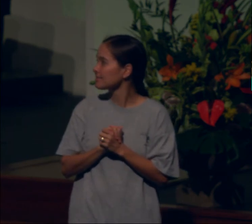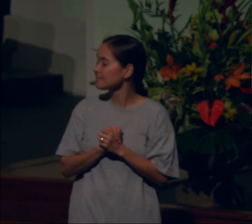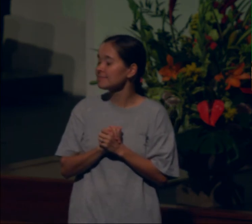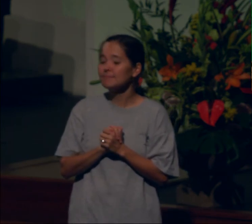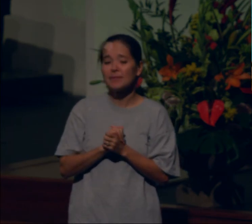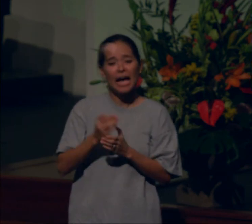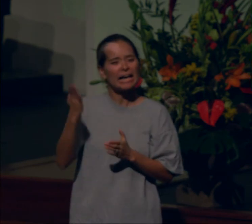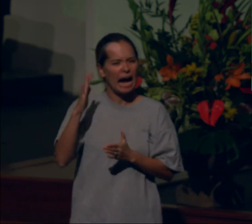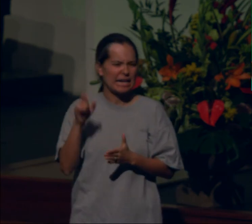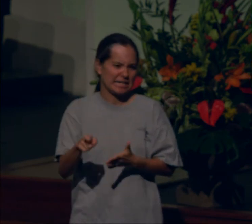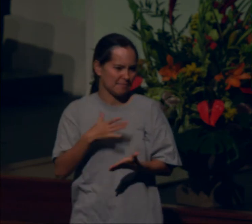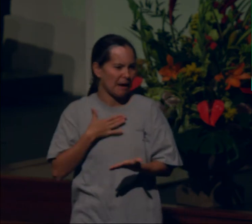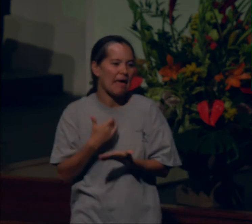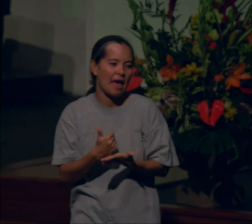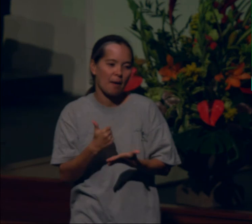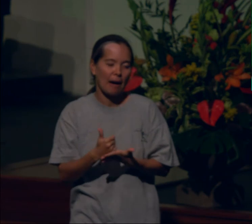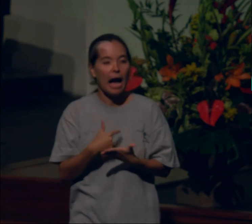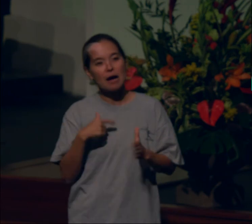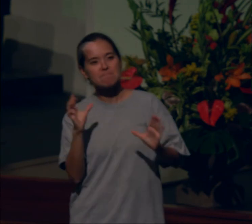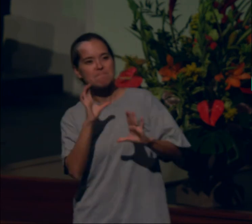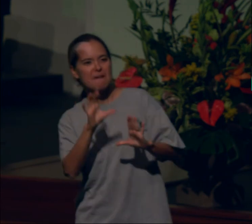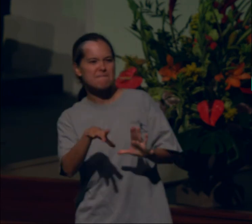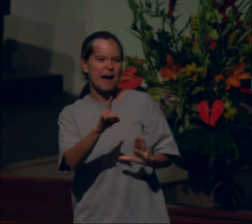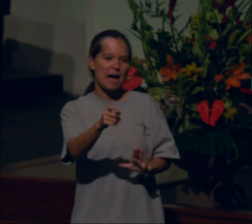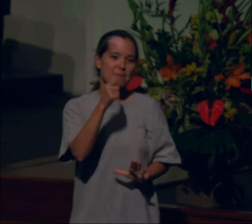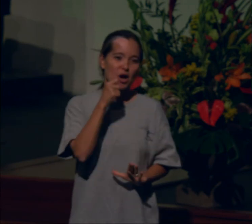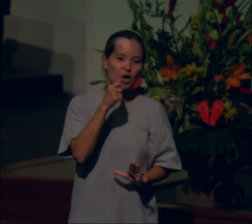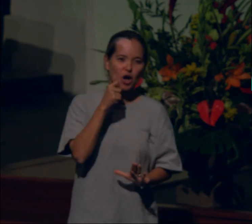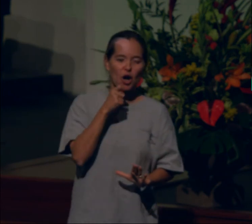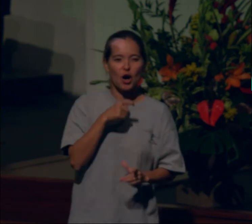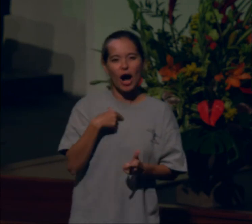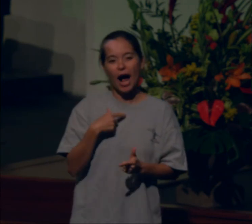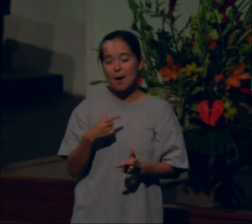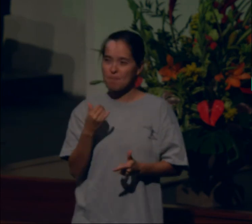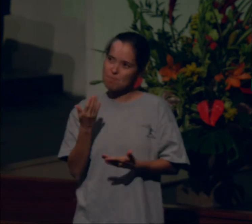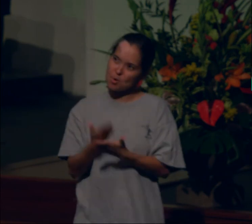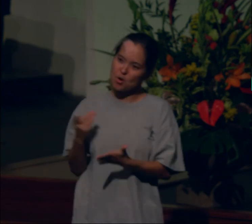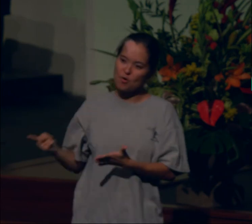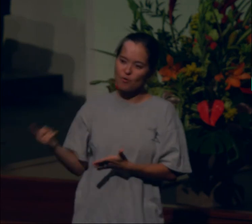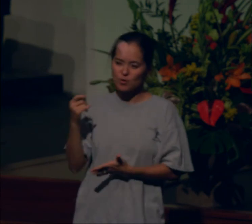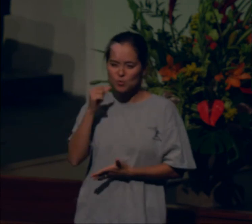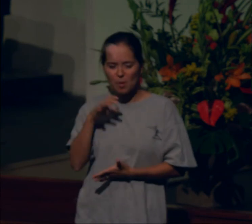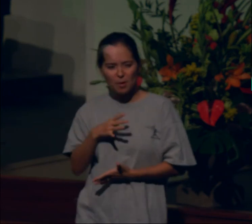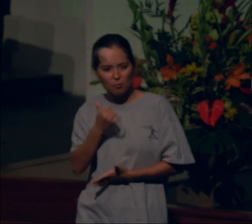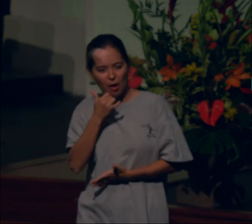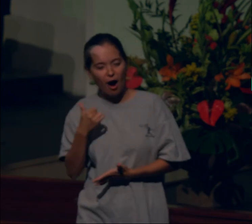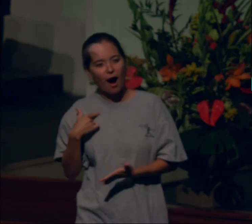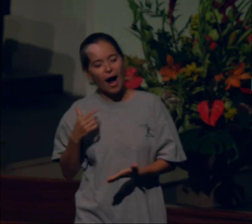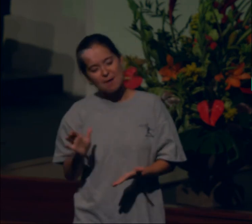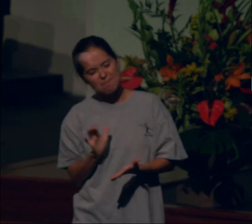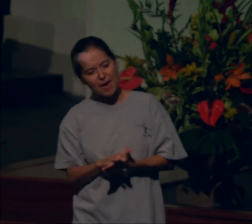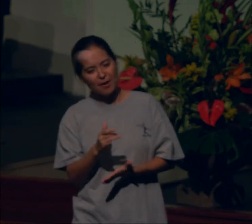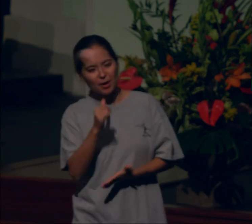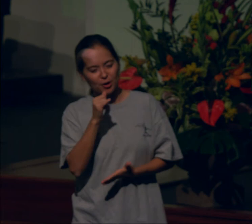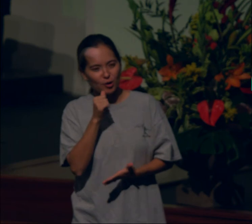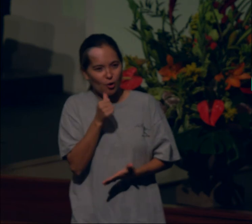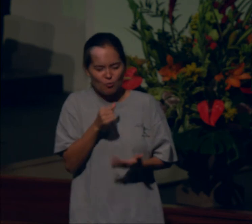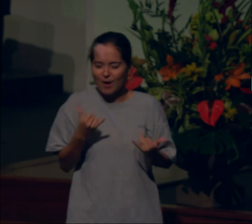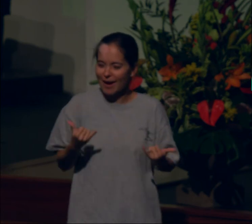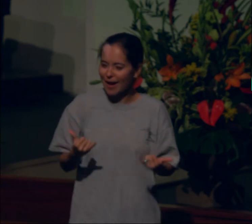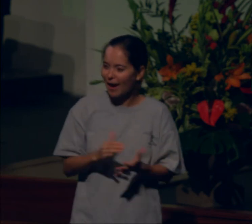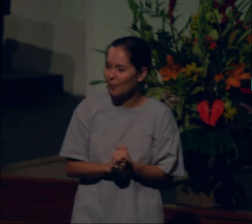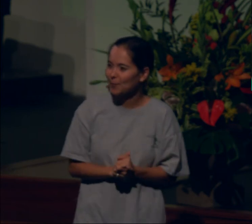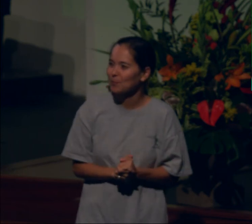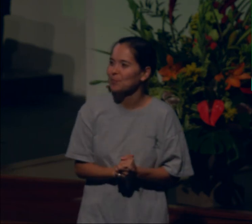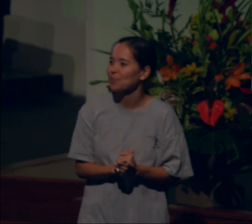God does need help. I'm going to go find me a girl, and I'm going to prove her wrong, and I'm going to get married. And I went and found me a girl.